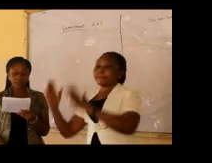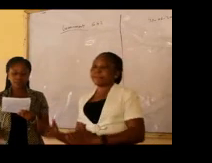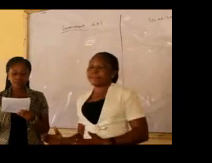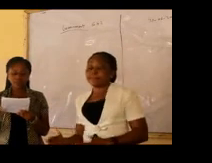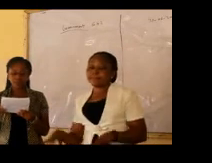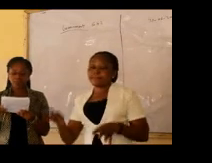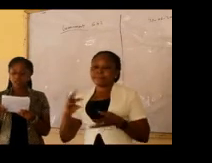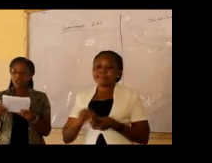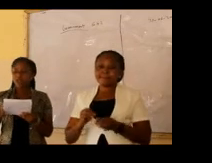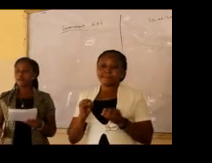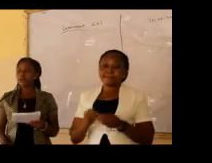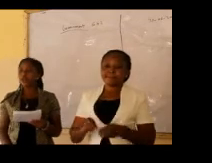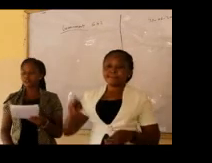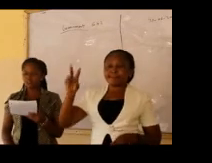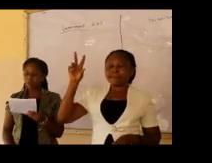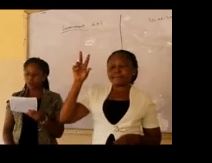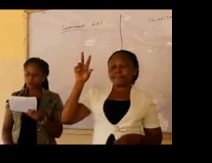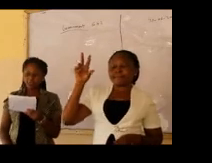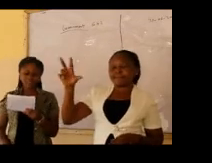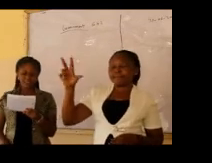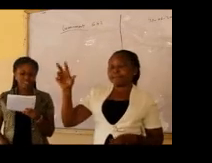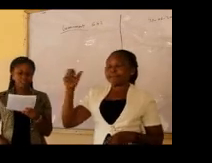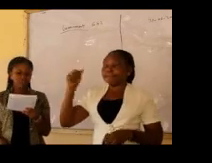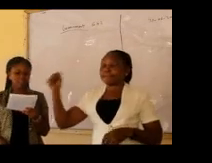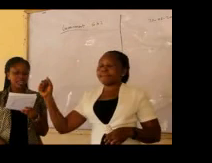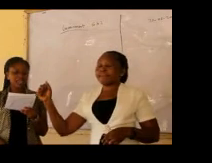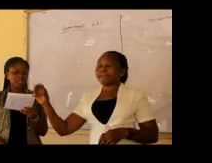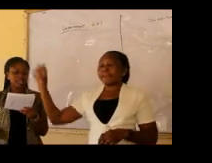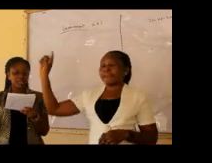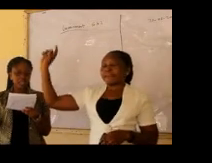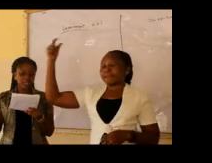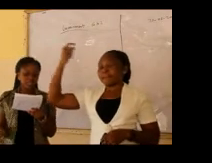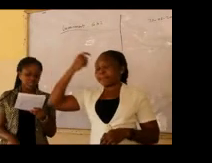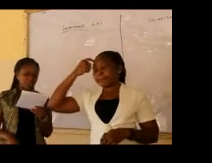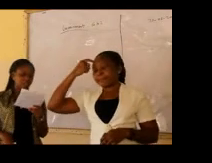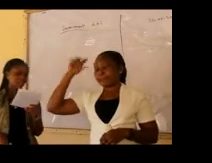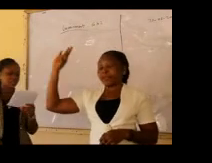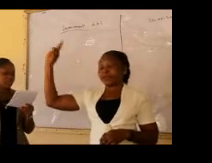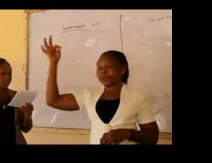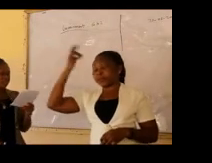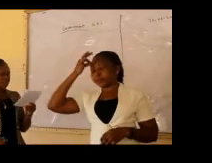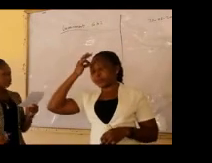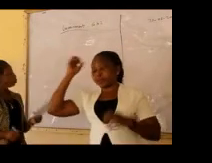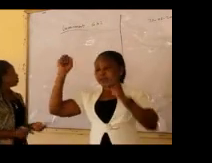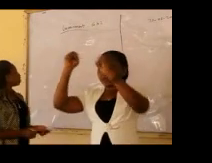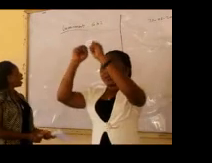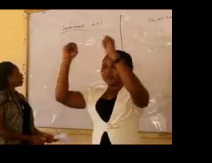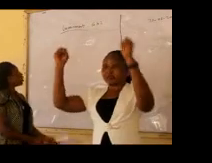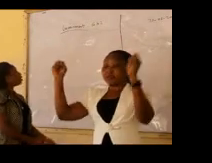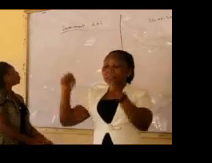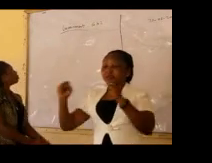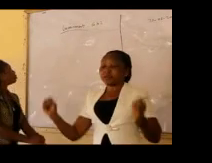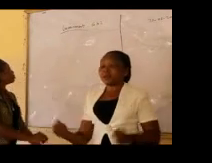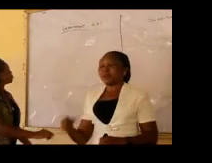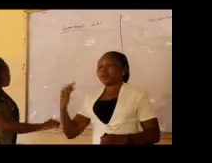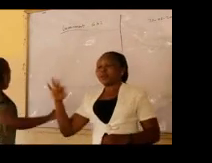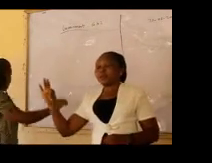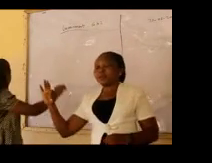3, a federal system of government is adopted in a state with